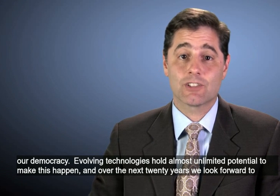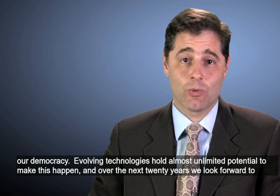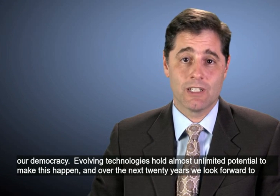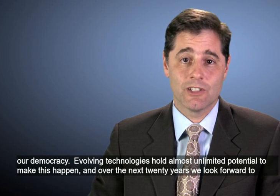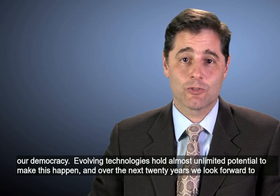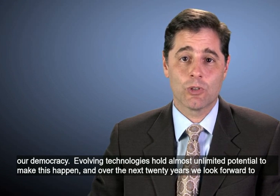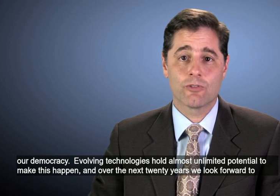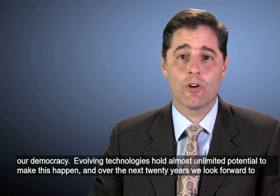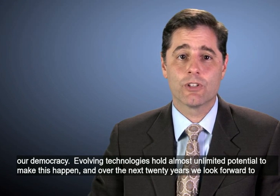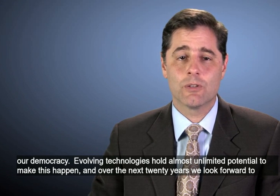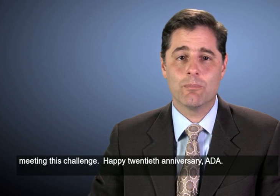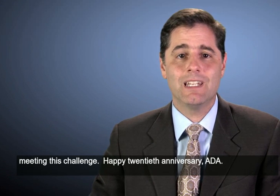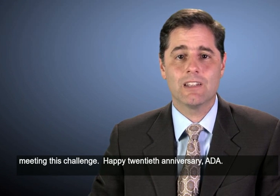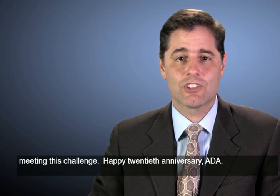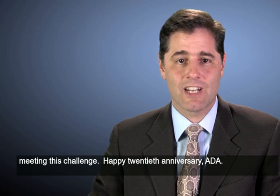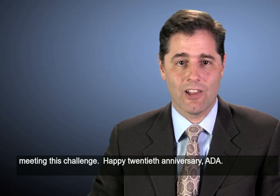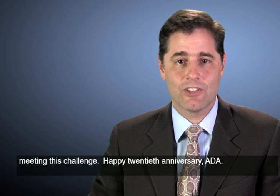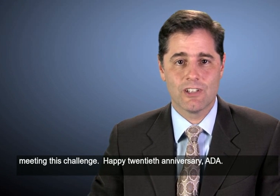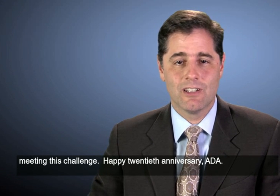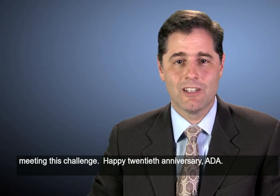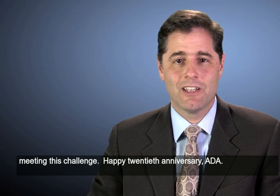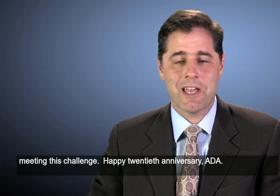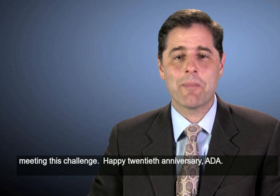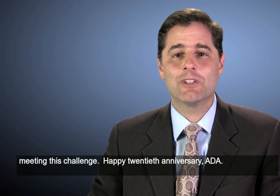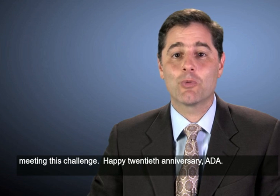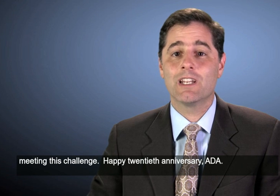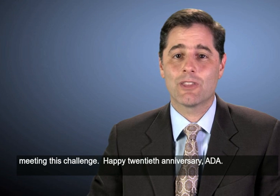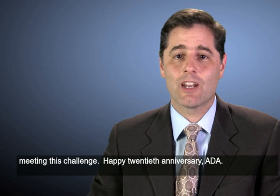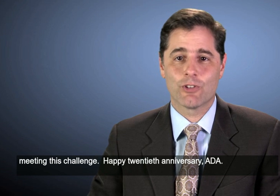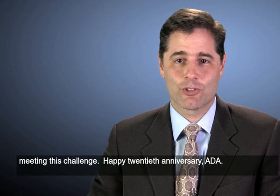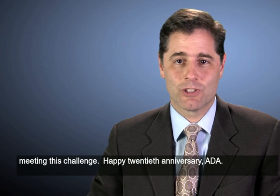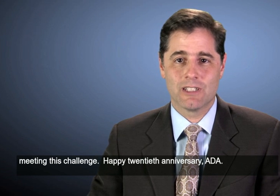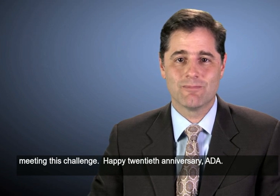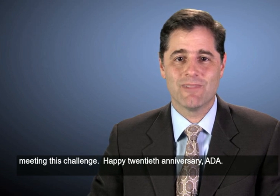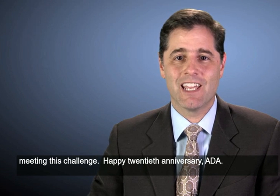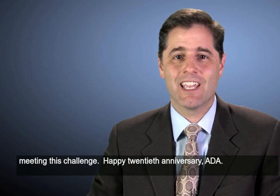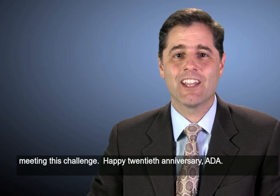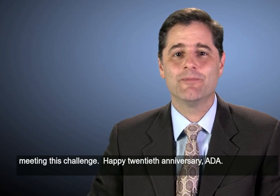20 years, we look forward to meeting this challenge. Happy 20th anniversary, ADA.